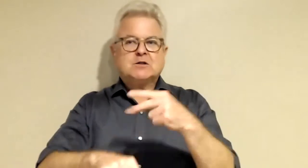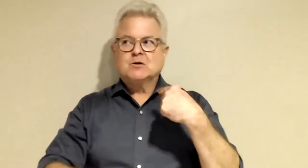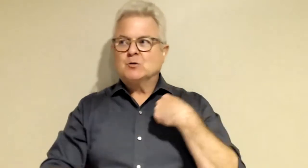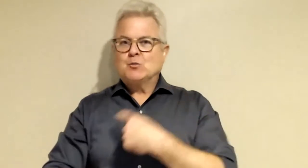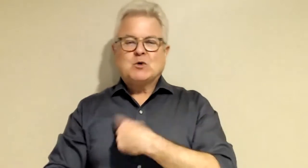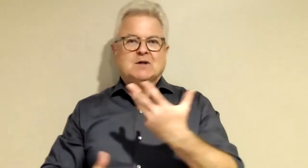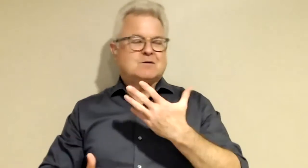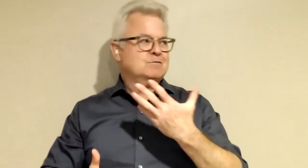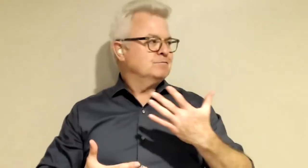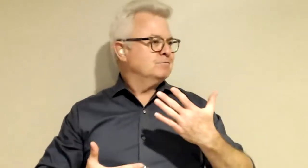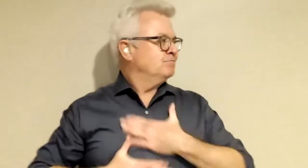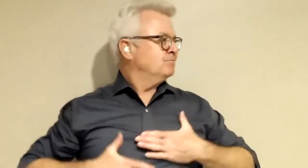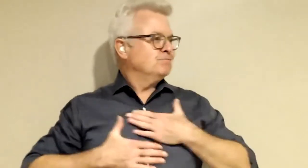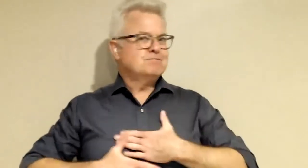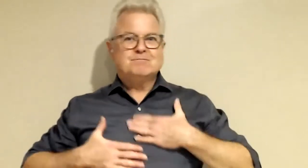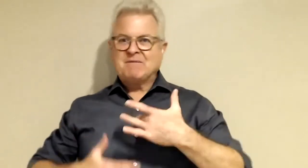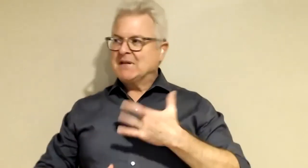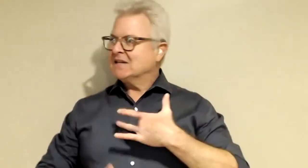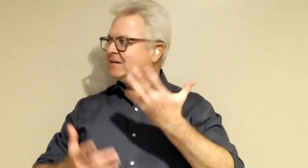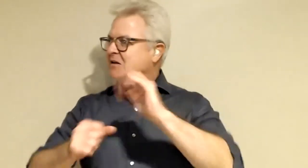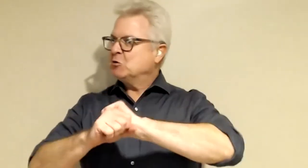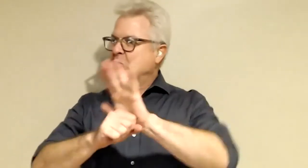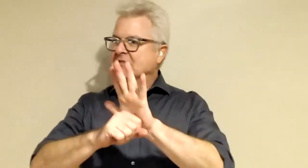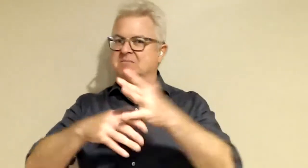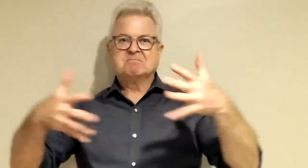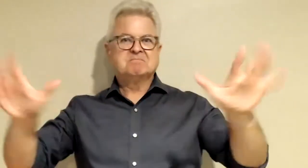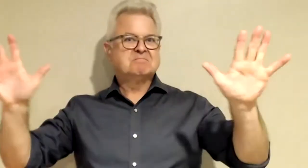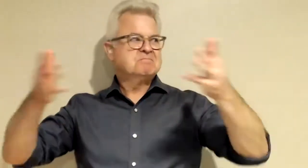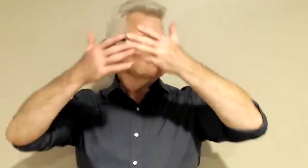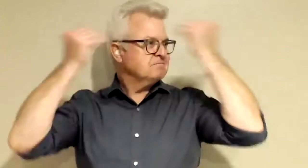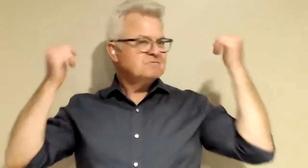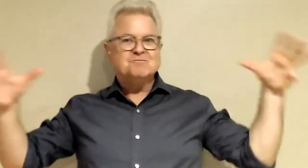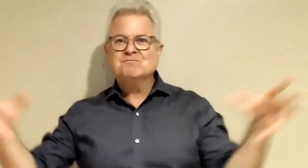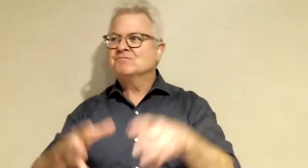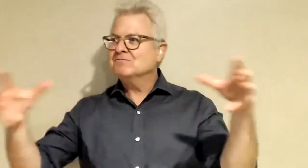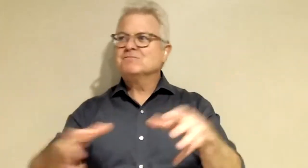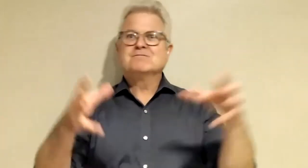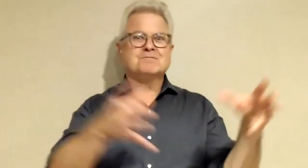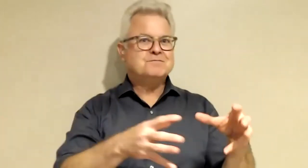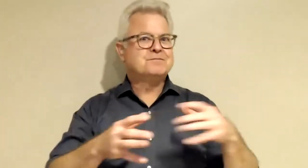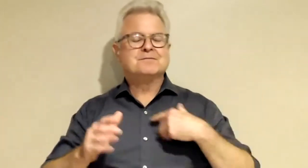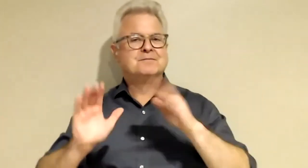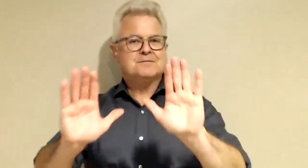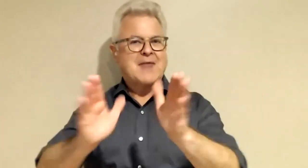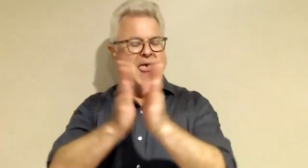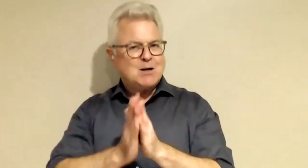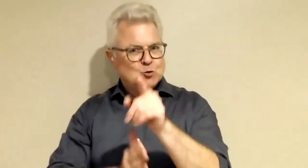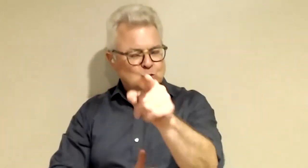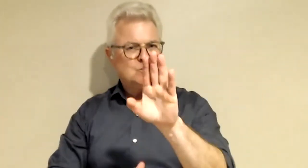be staying indoors. So as we stay indoors, we will feel that, COVID is over and we might feel safe, but